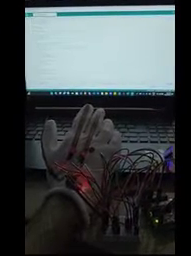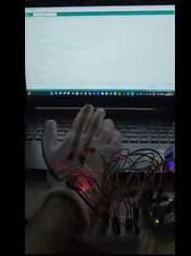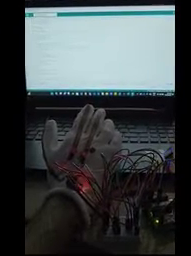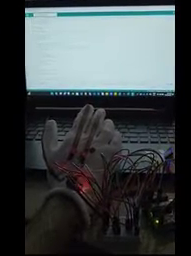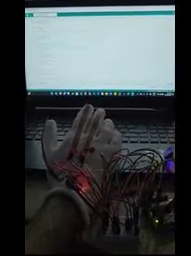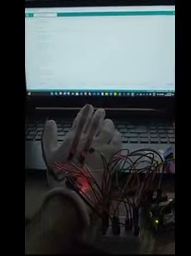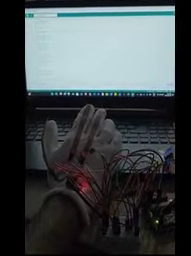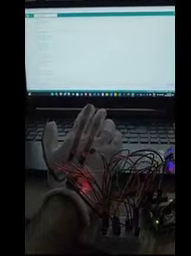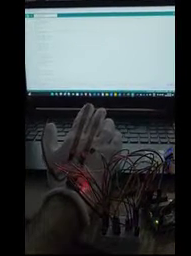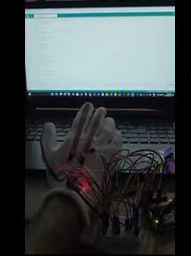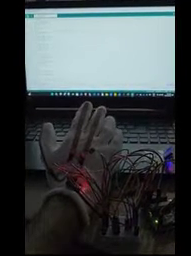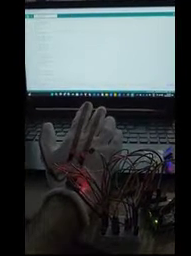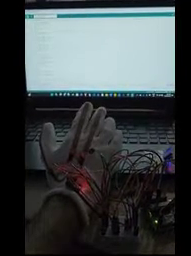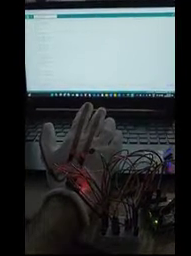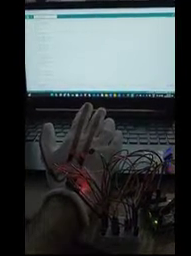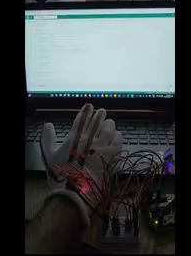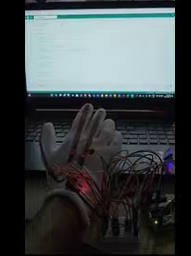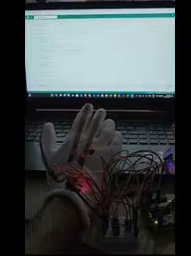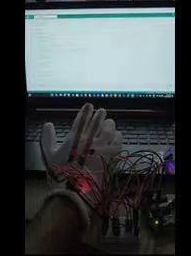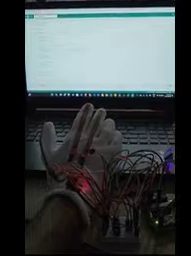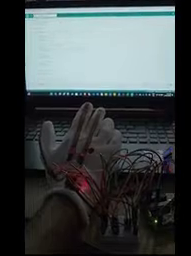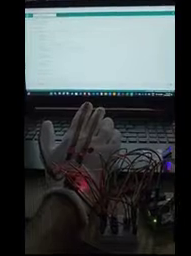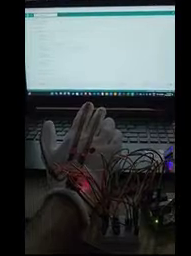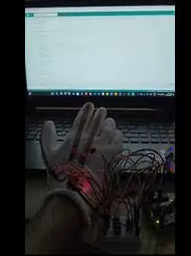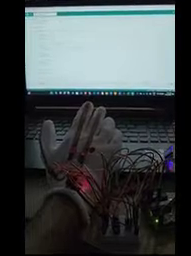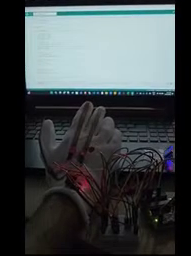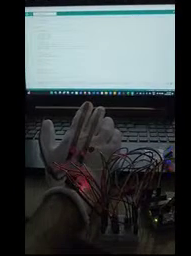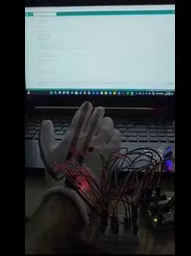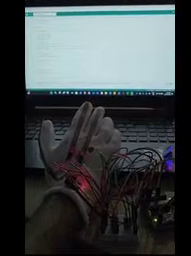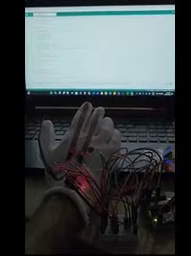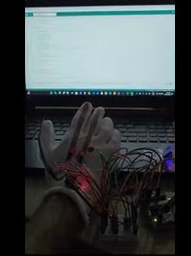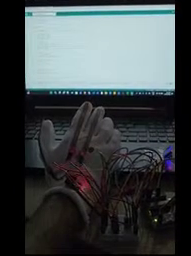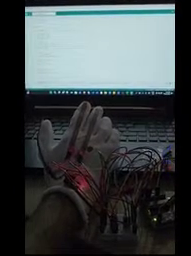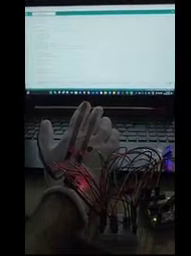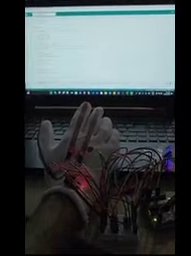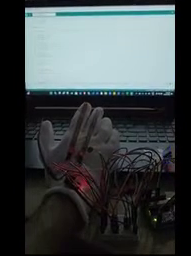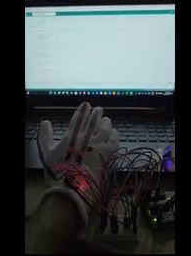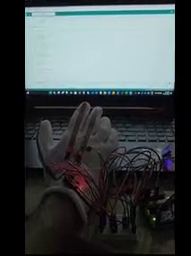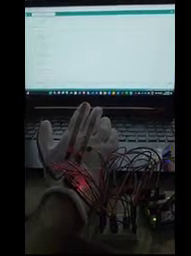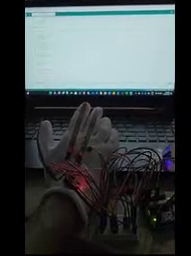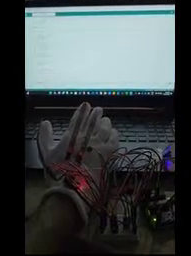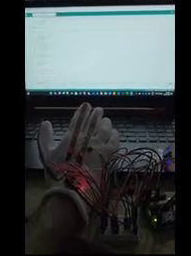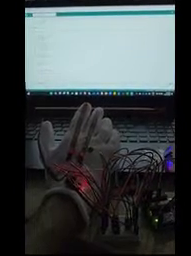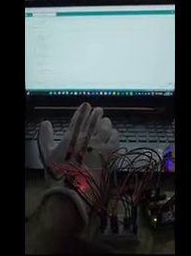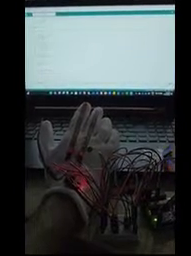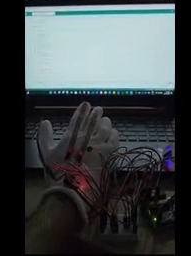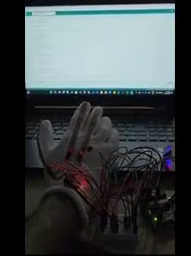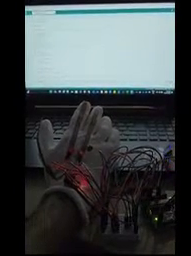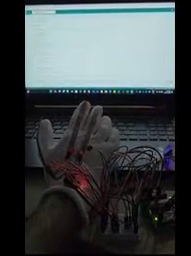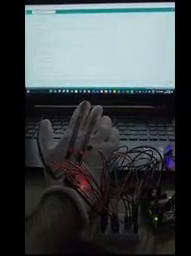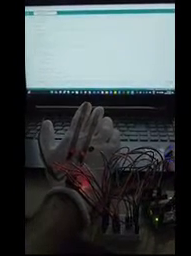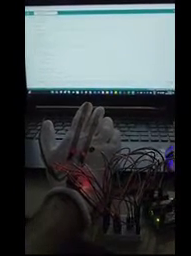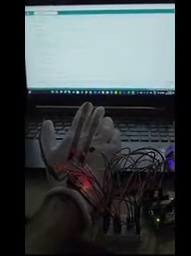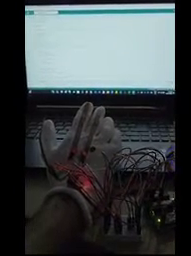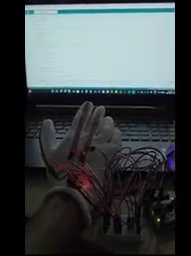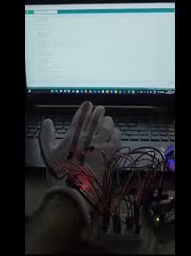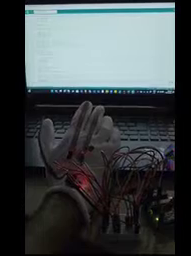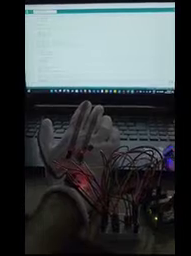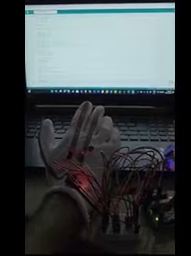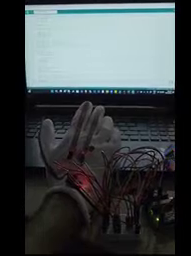English language. So for this project I have used flex sensors along with gyroscope and a SC05 Bluetooth module to